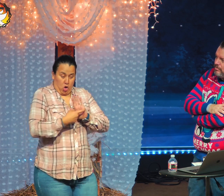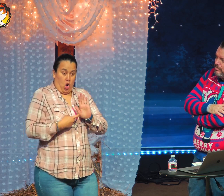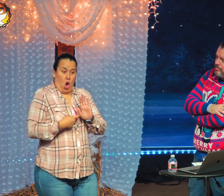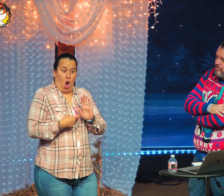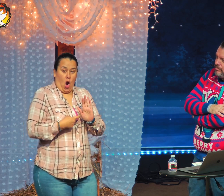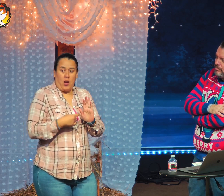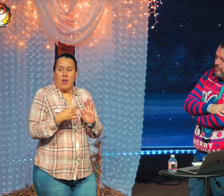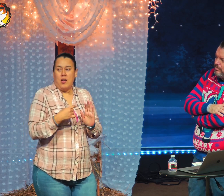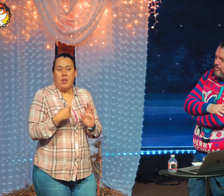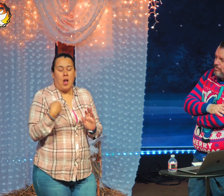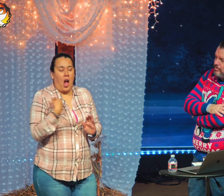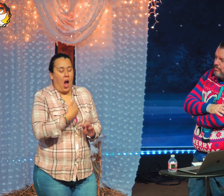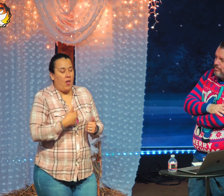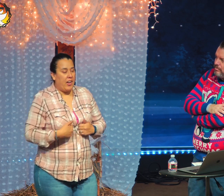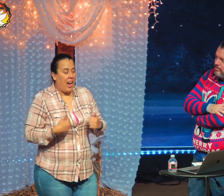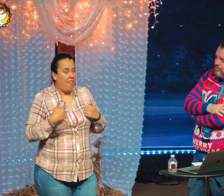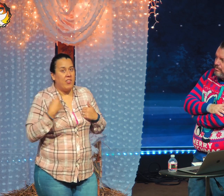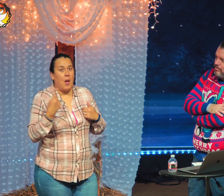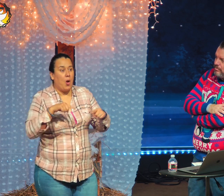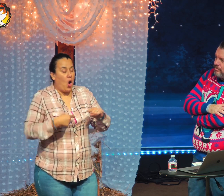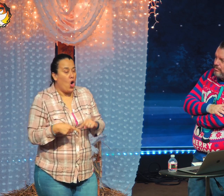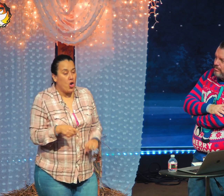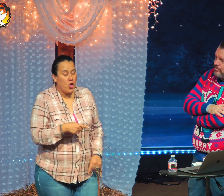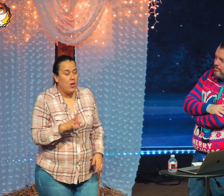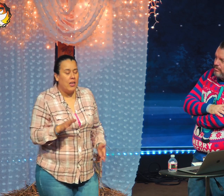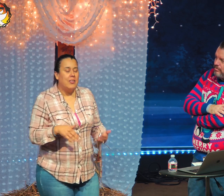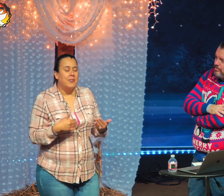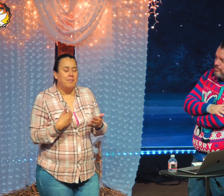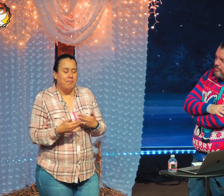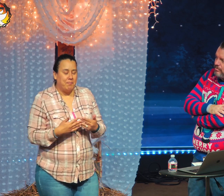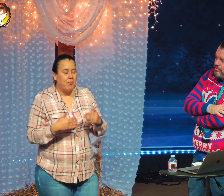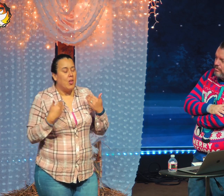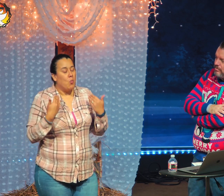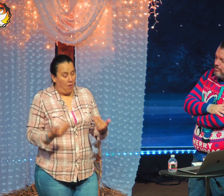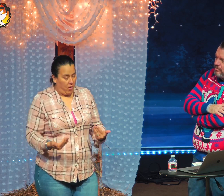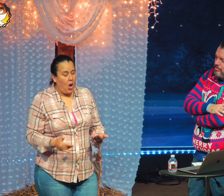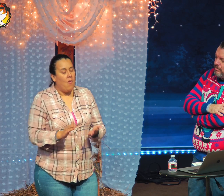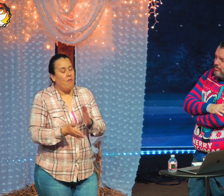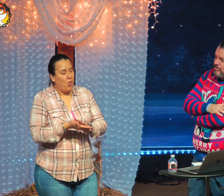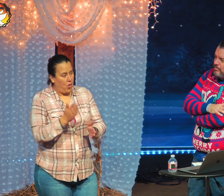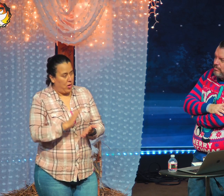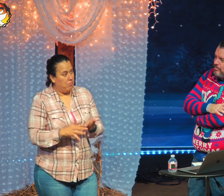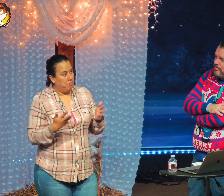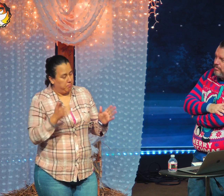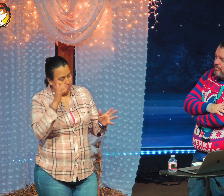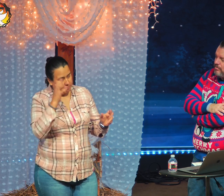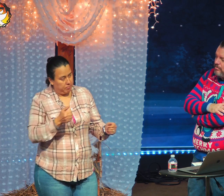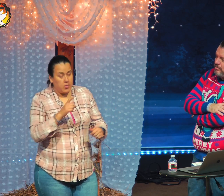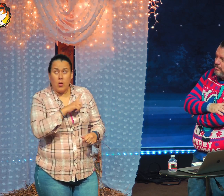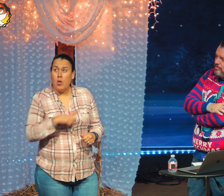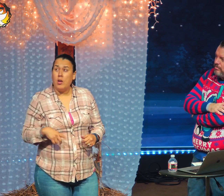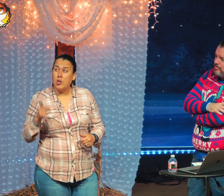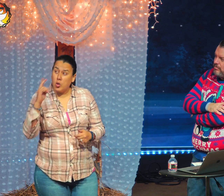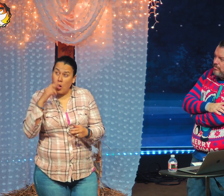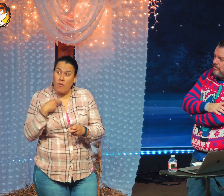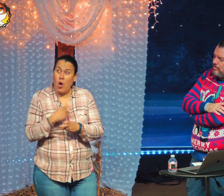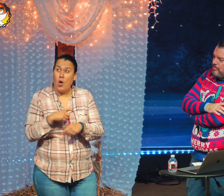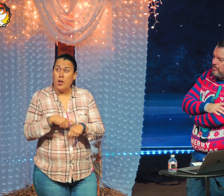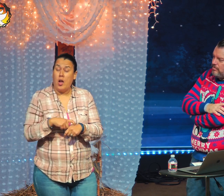like, are you going to forgive? No, I'm not going to forgive. And they continue. But like, they should forgive it. It's hard sometimes